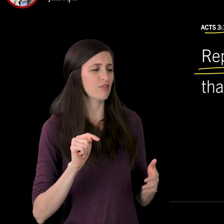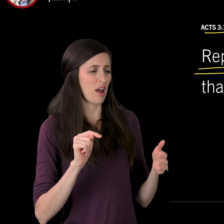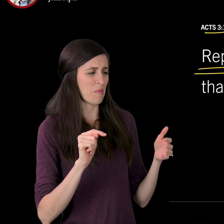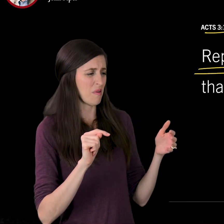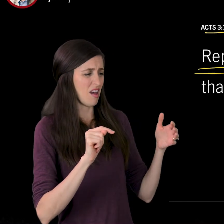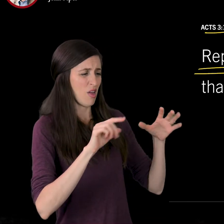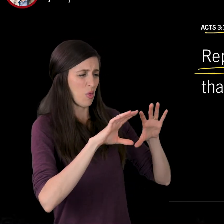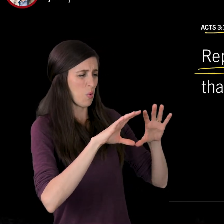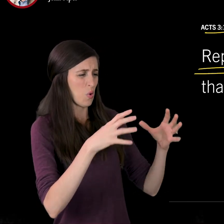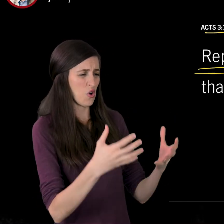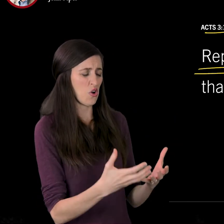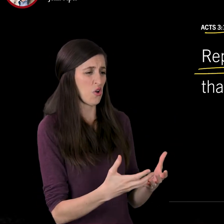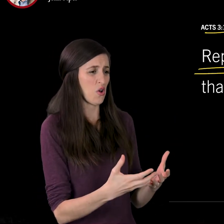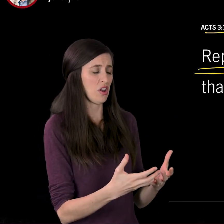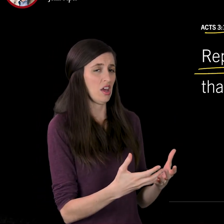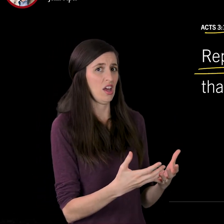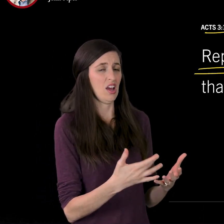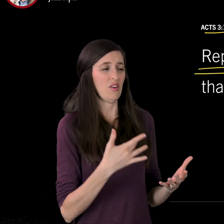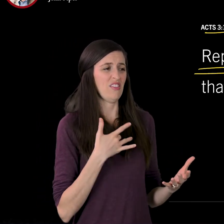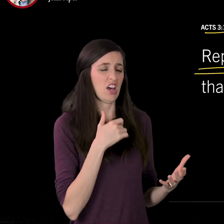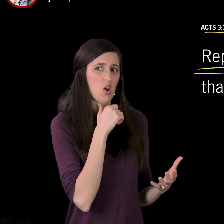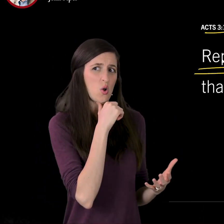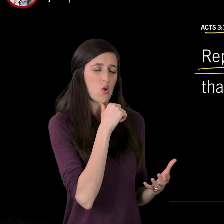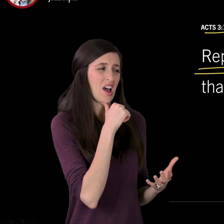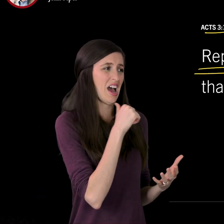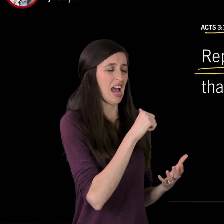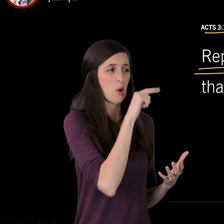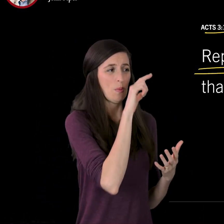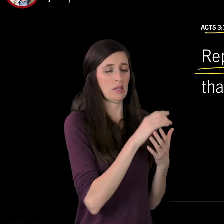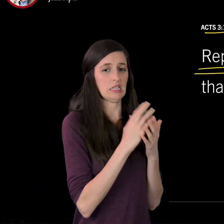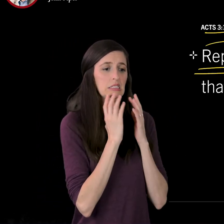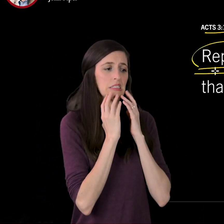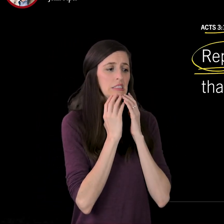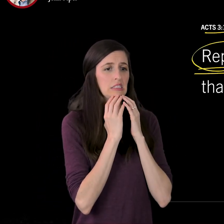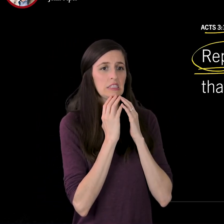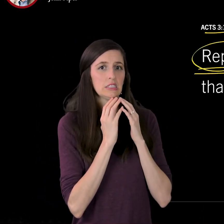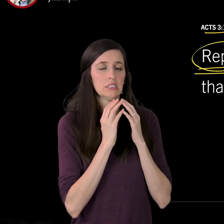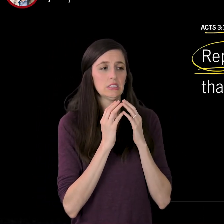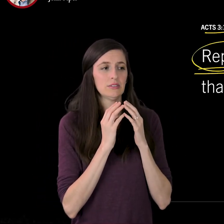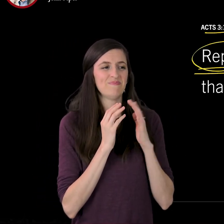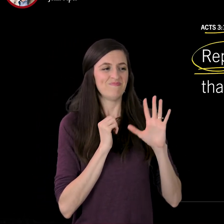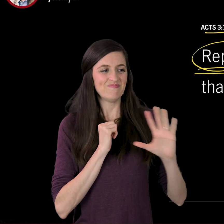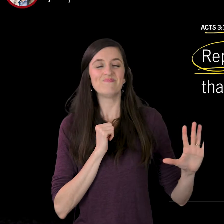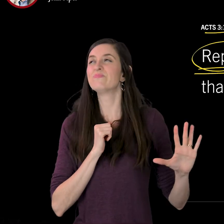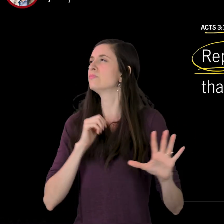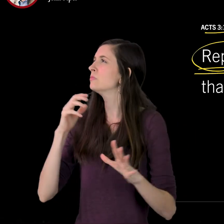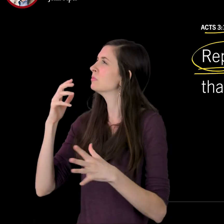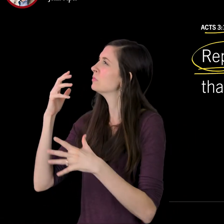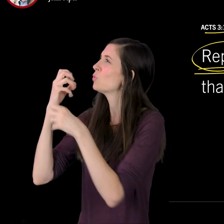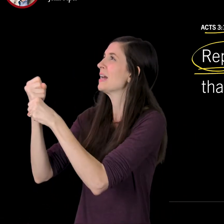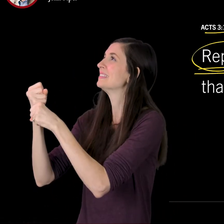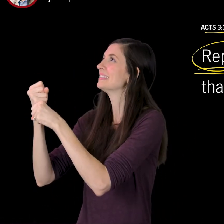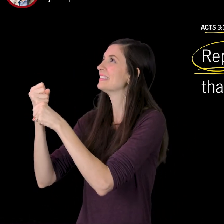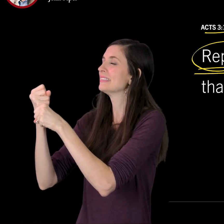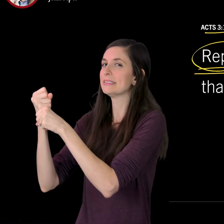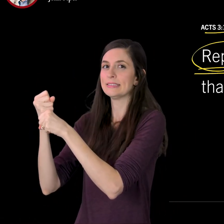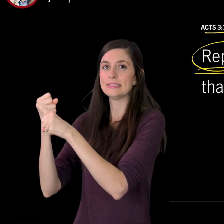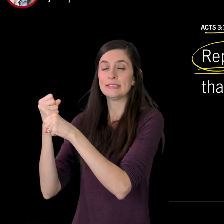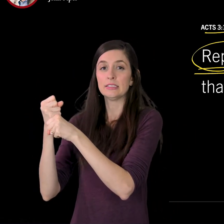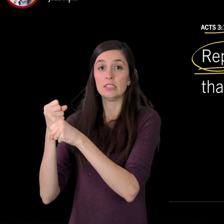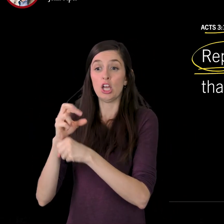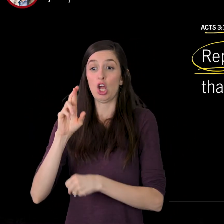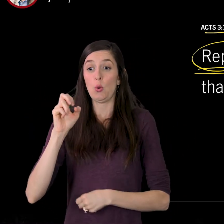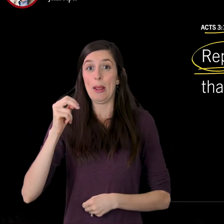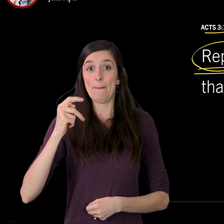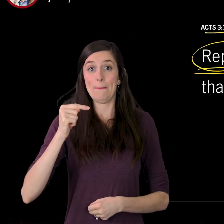and your sins will be blotted out sometimes people get into a big argument about whether repentance and faith are both